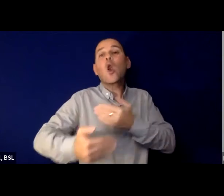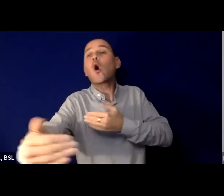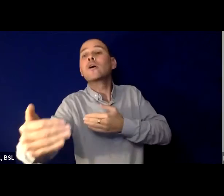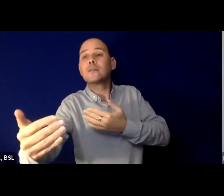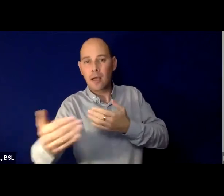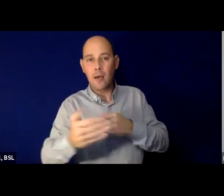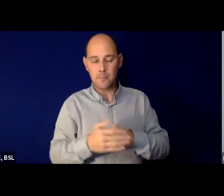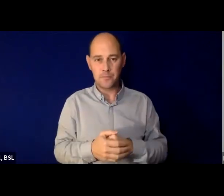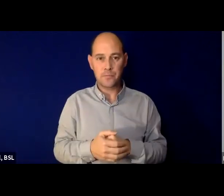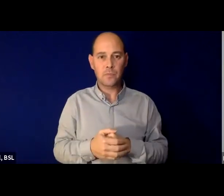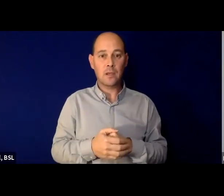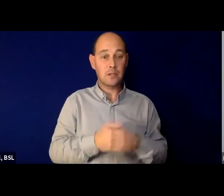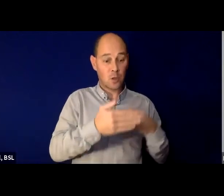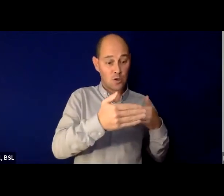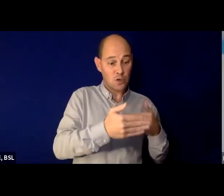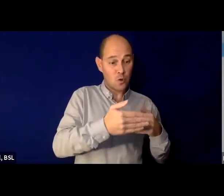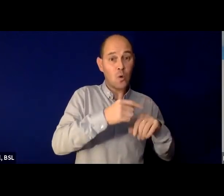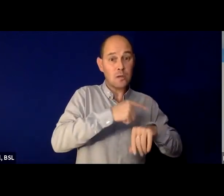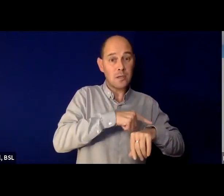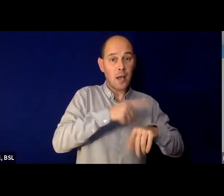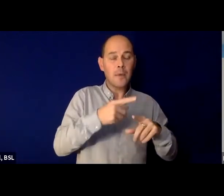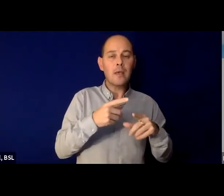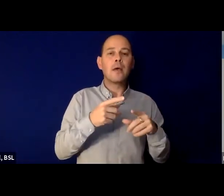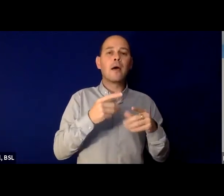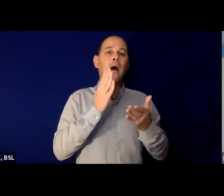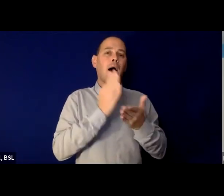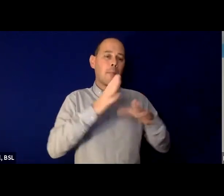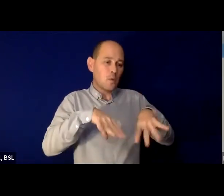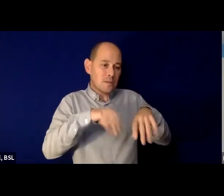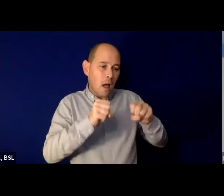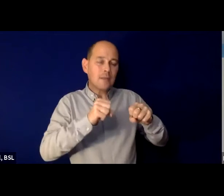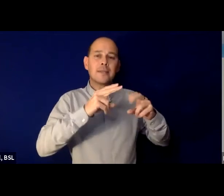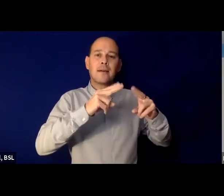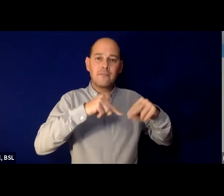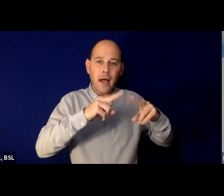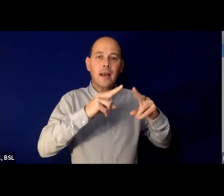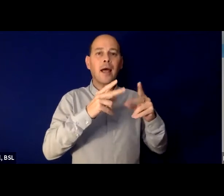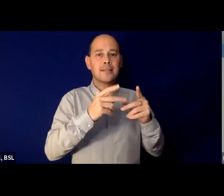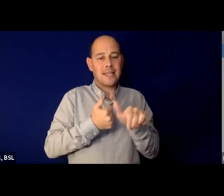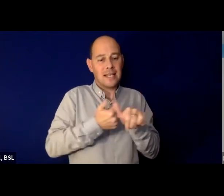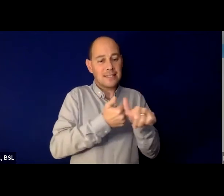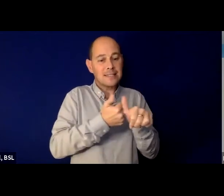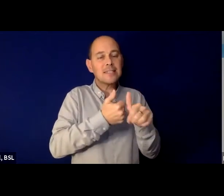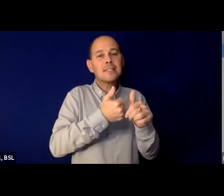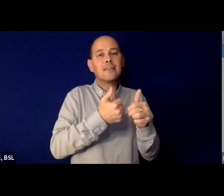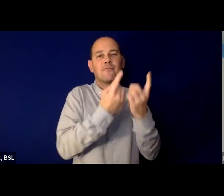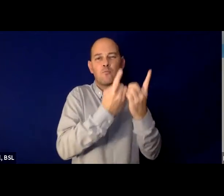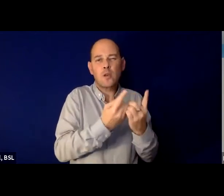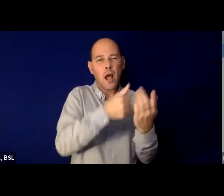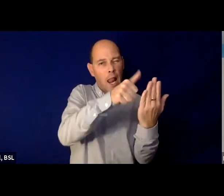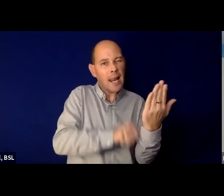term, we have started and we finalized developing on assistive product list. As I said